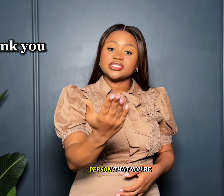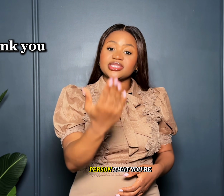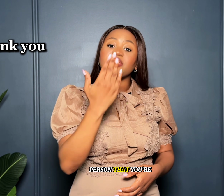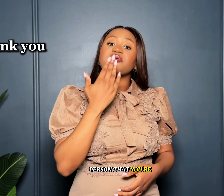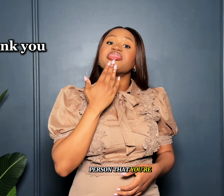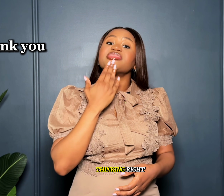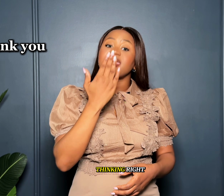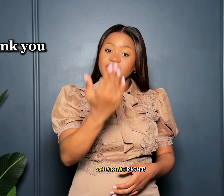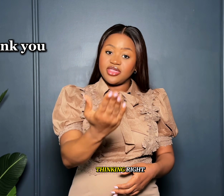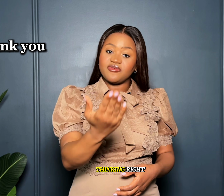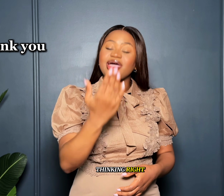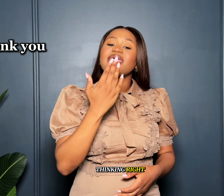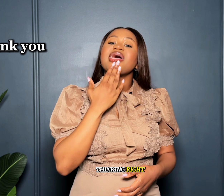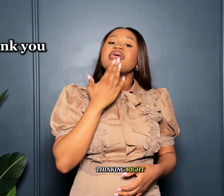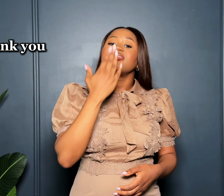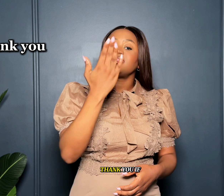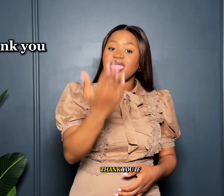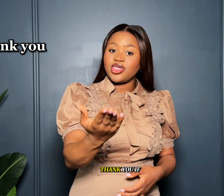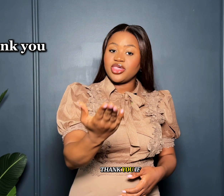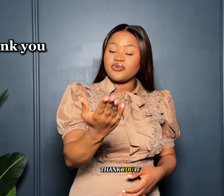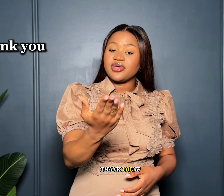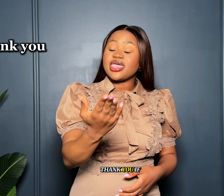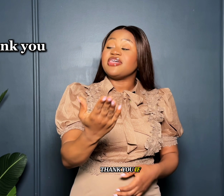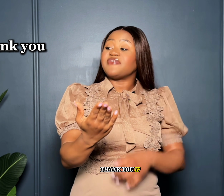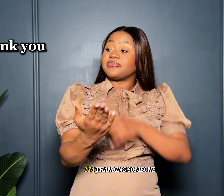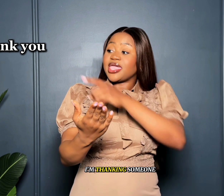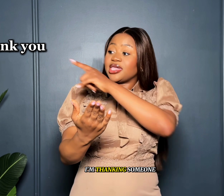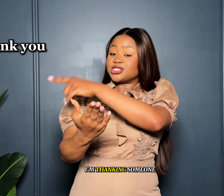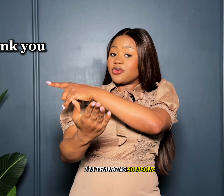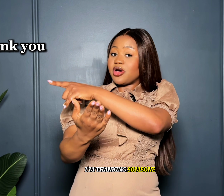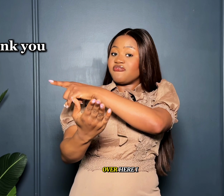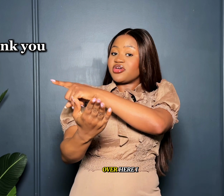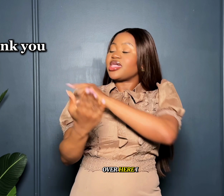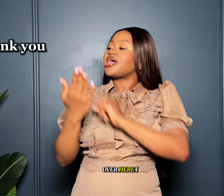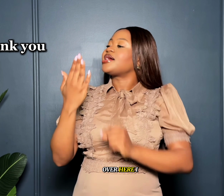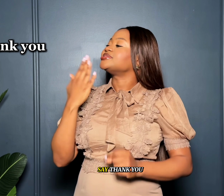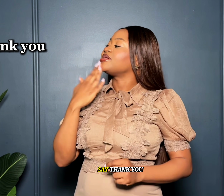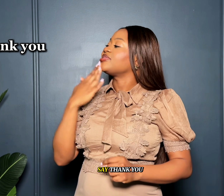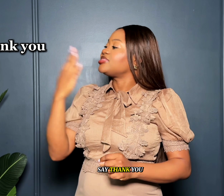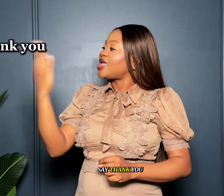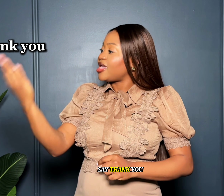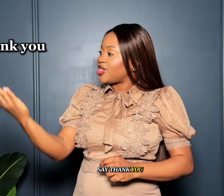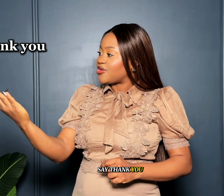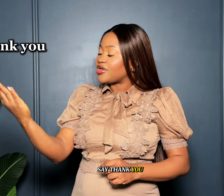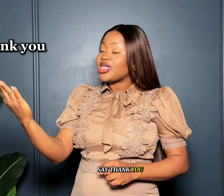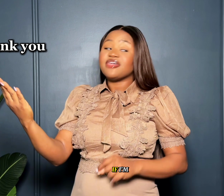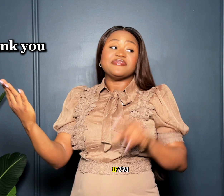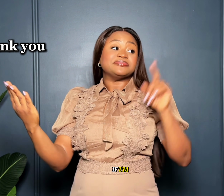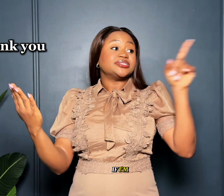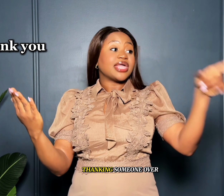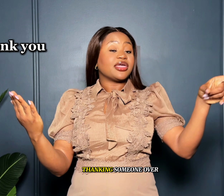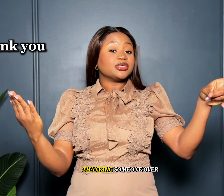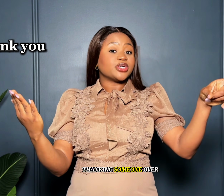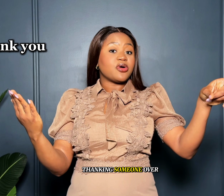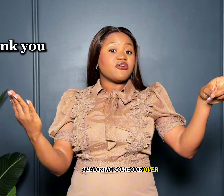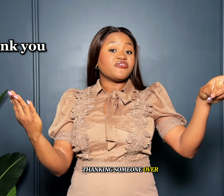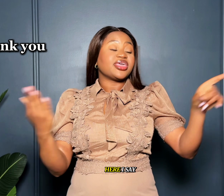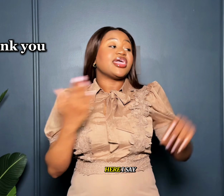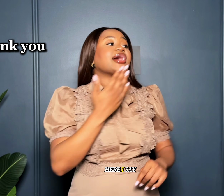that you're thanking, right? Thank you. If I'm thanking someone over here, I say thank you. If I'm thanking someone over here, I